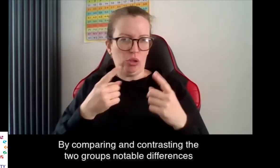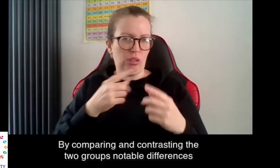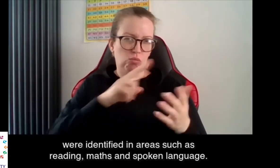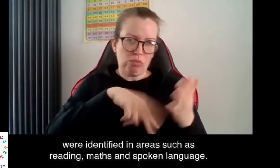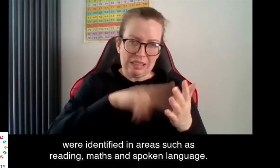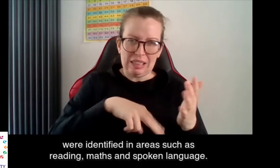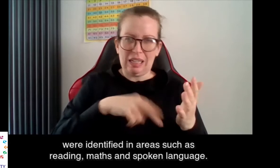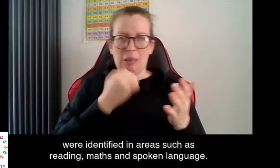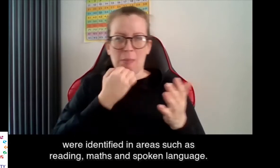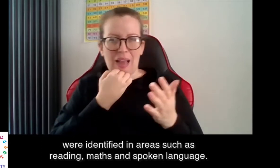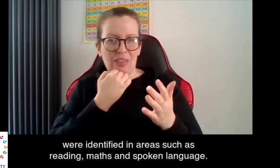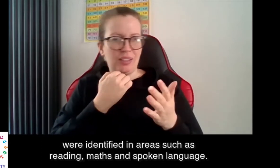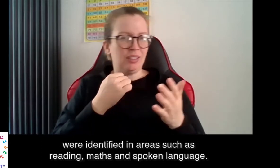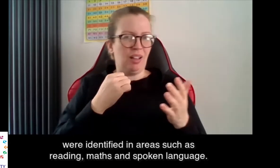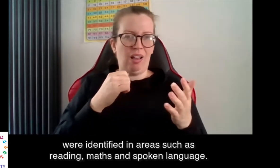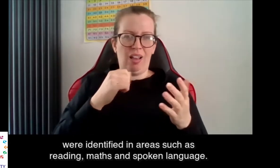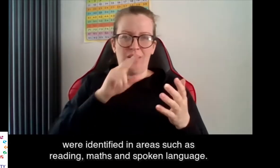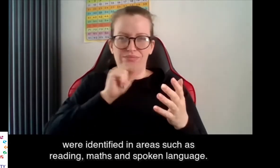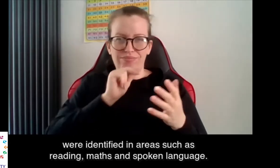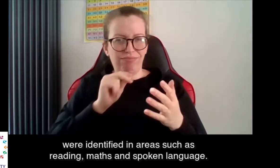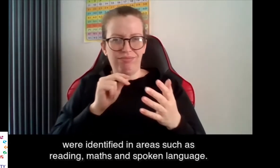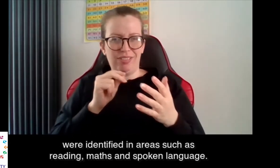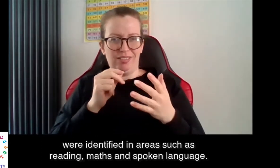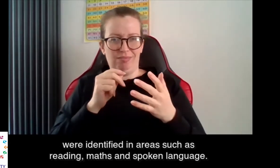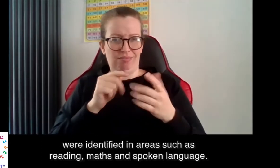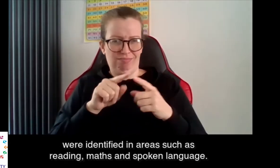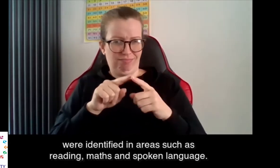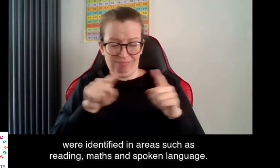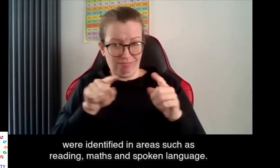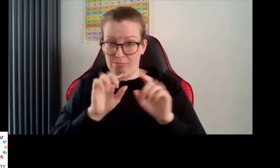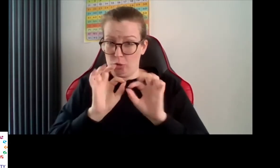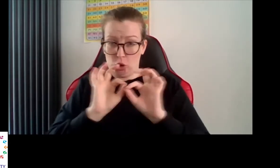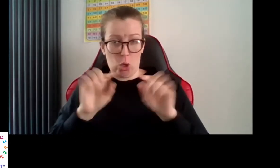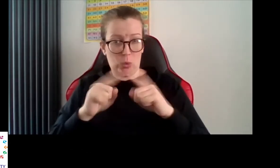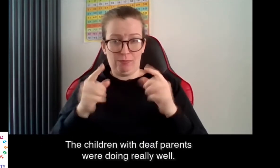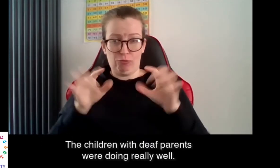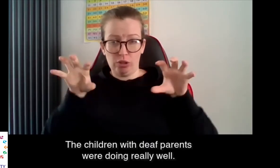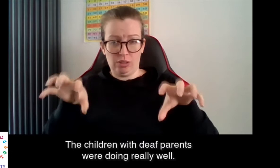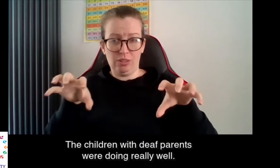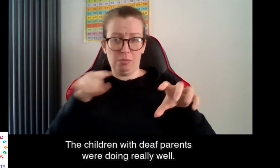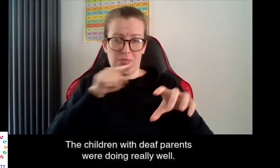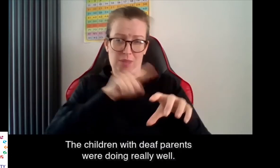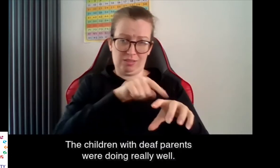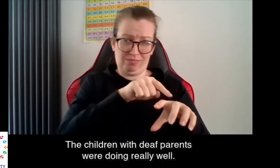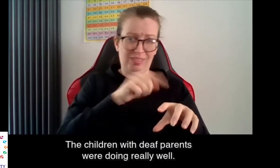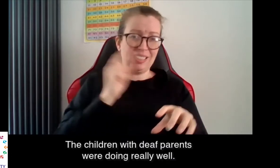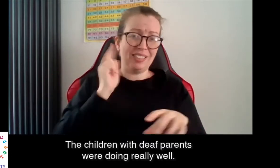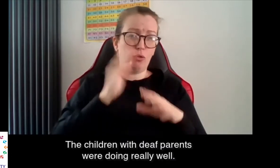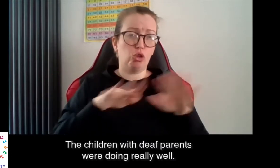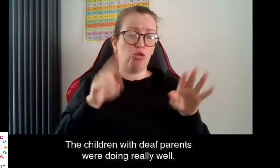were identified in areas such as reading, maths, and spoken language. The children with deaf parents were doing really